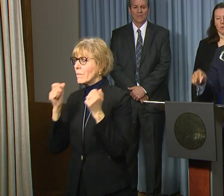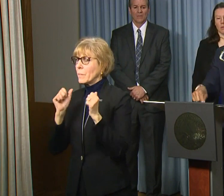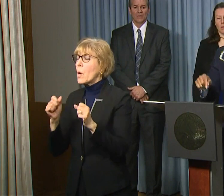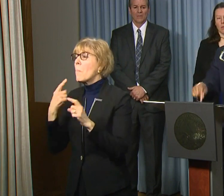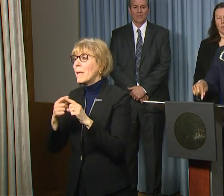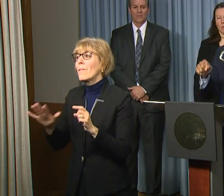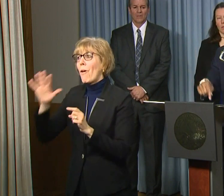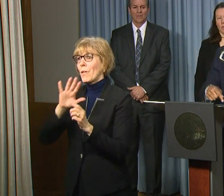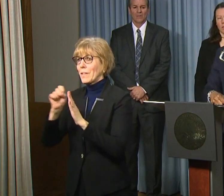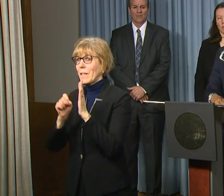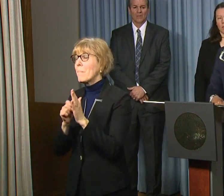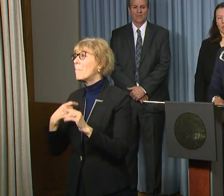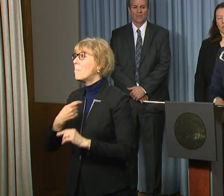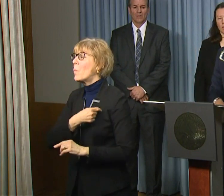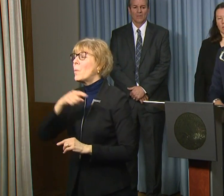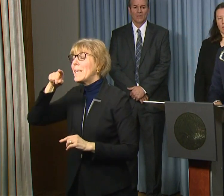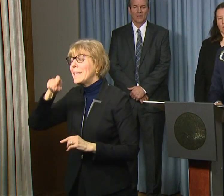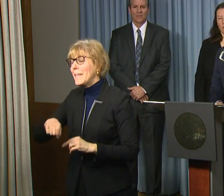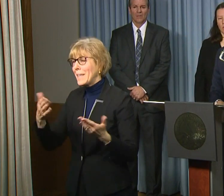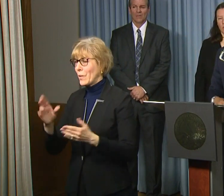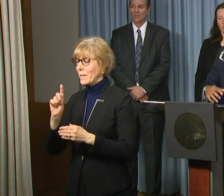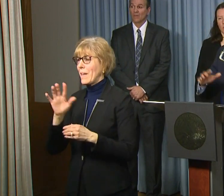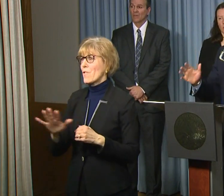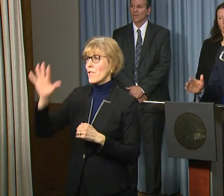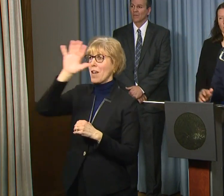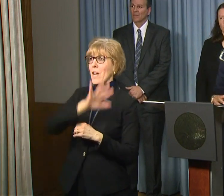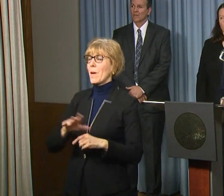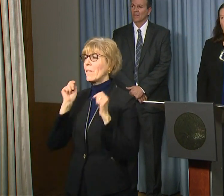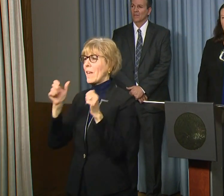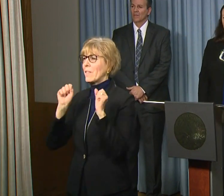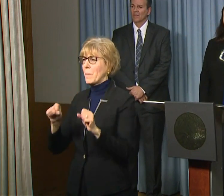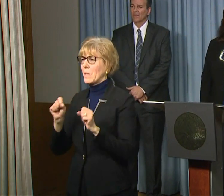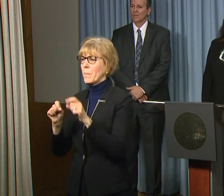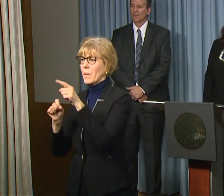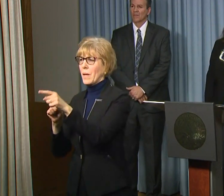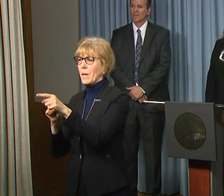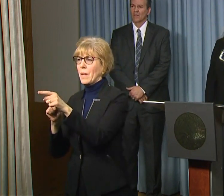We need it in Denver and the metro area as quickly as possible. And I mean within hours.